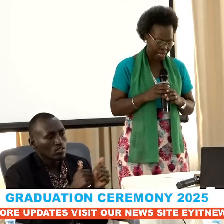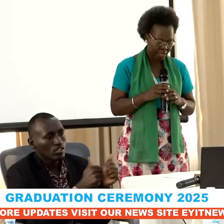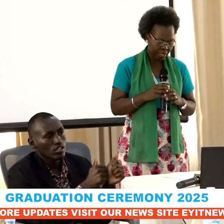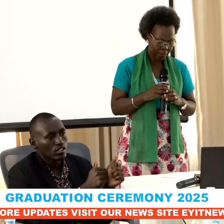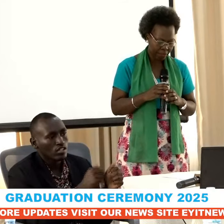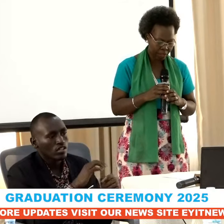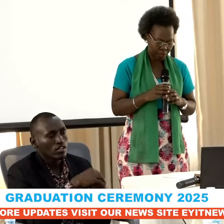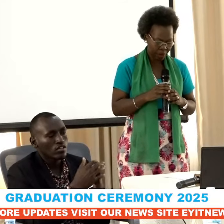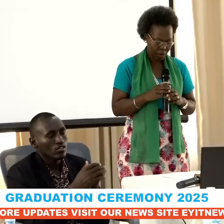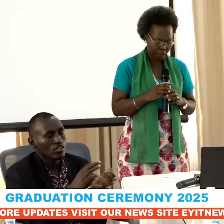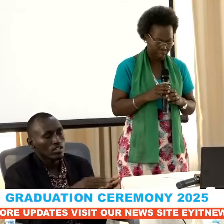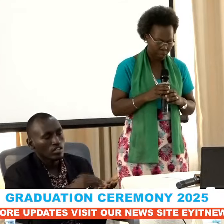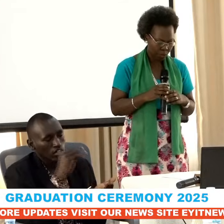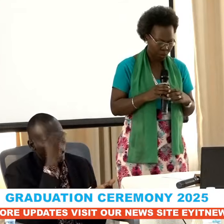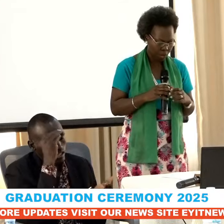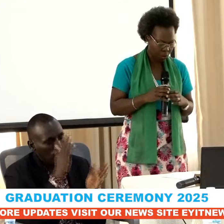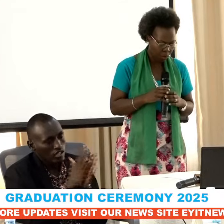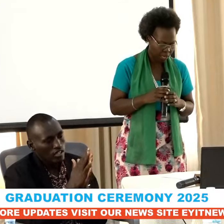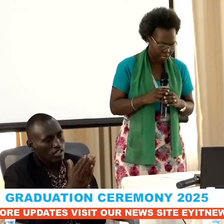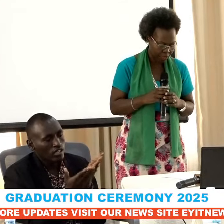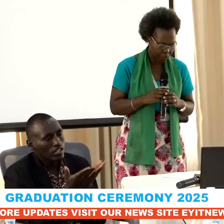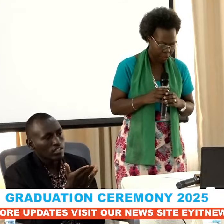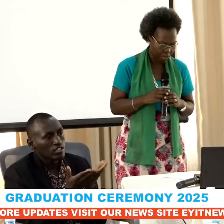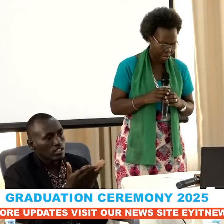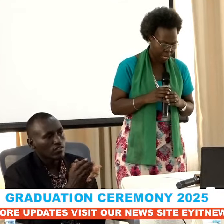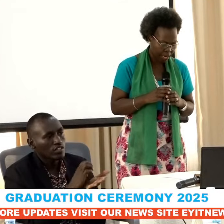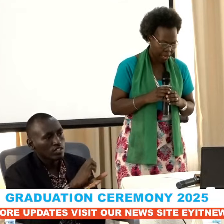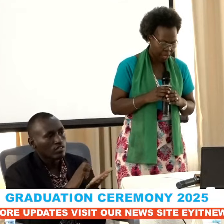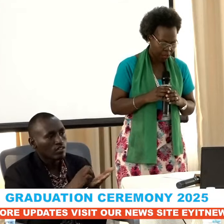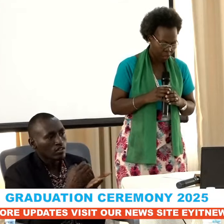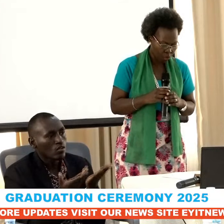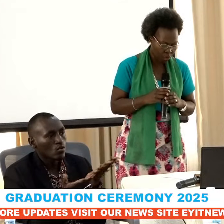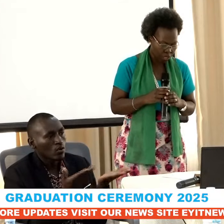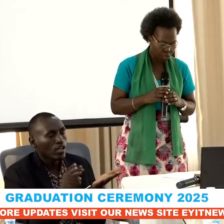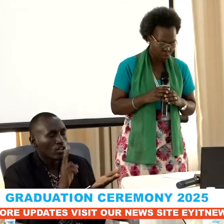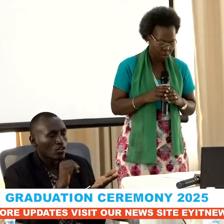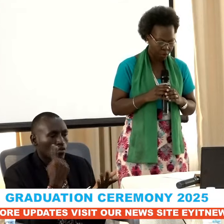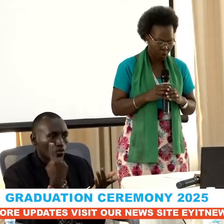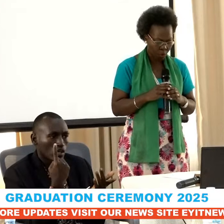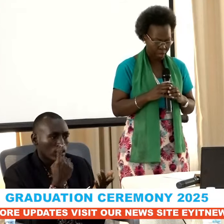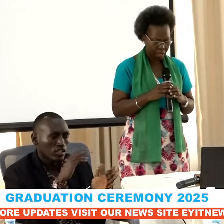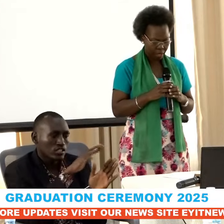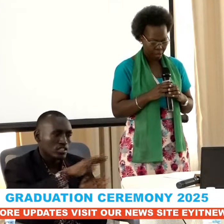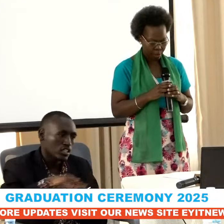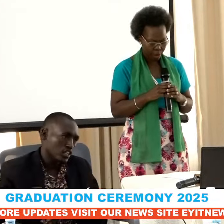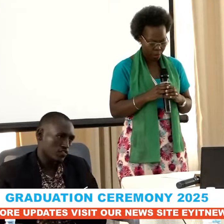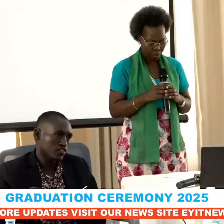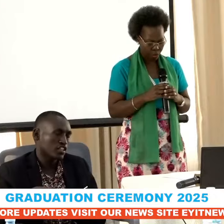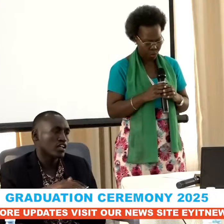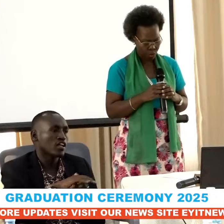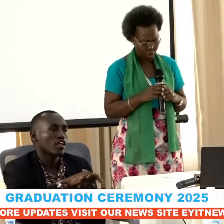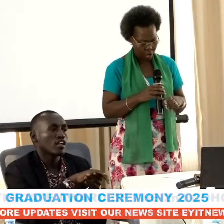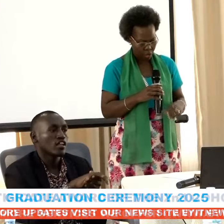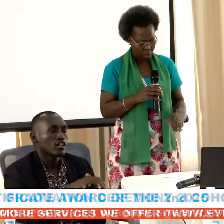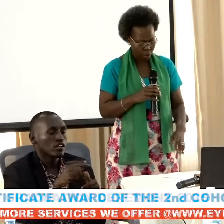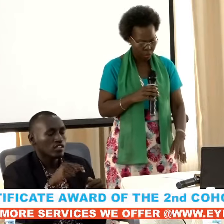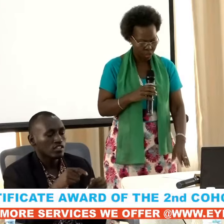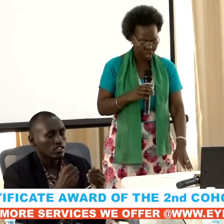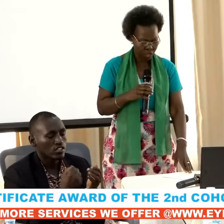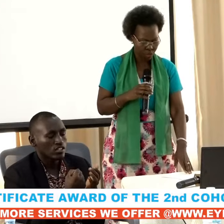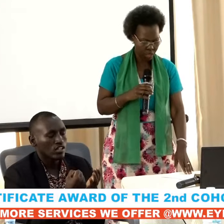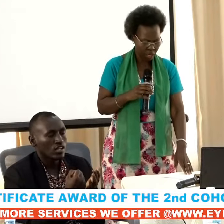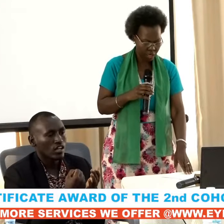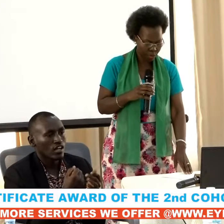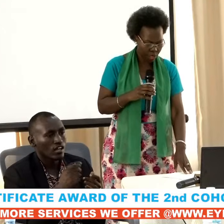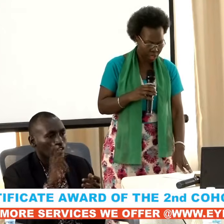learning and service environments where no one is left behind. The knowledge you have acquired empowers you not